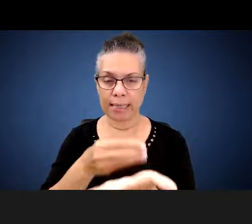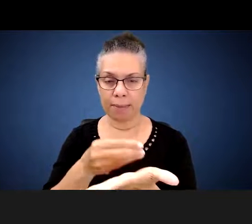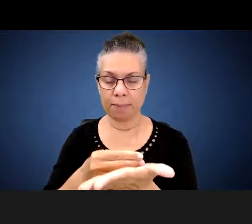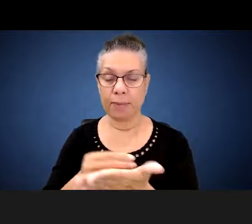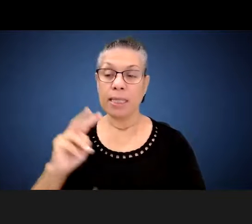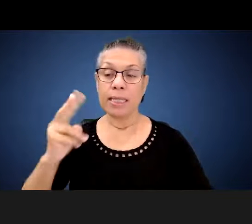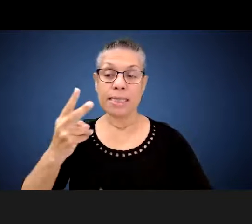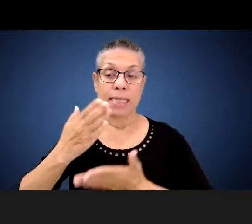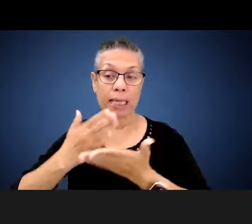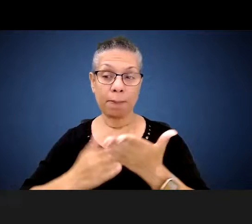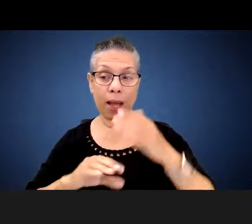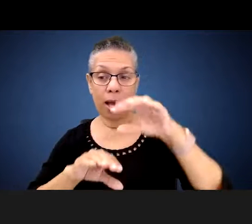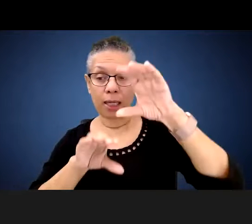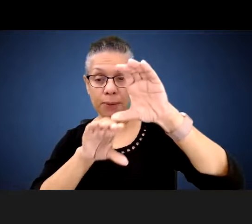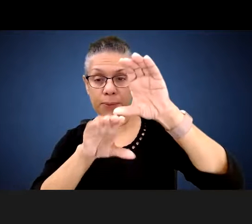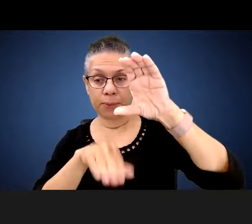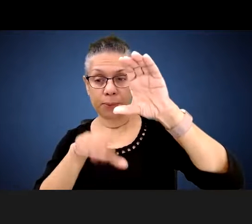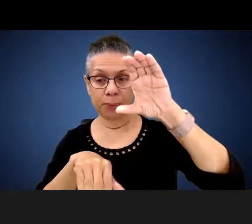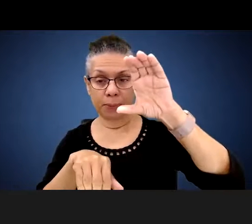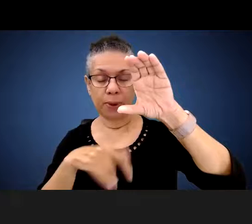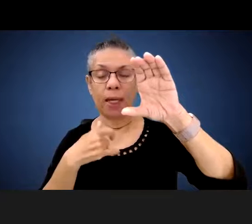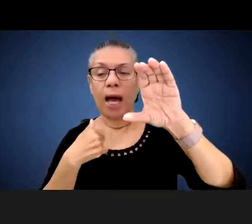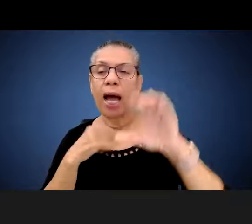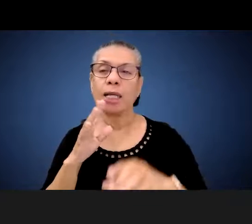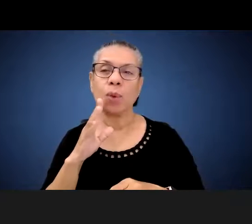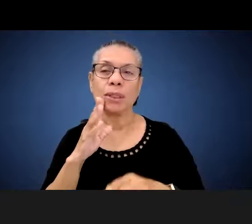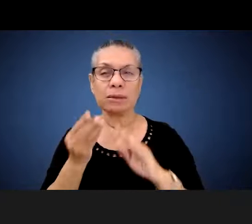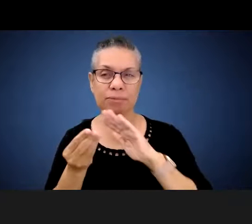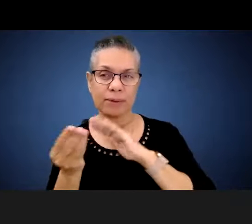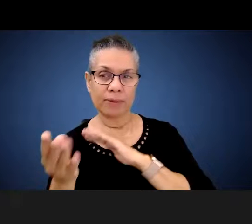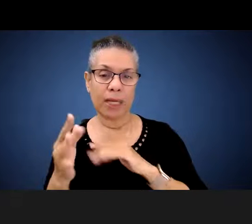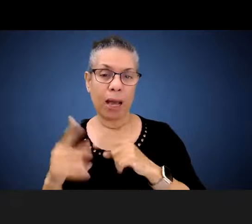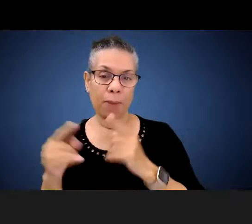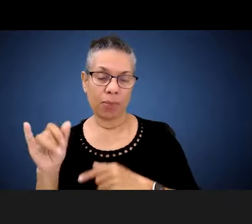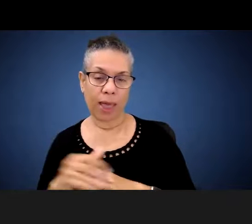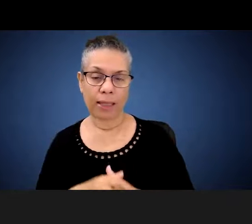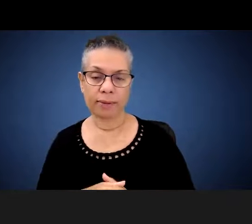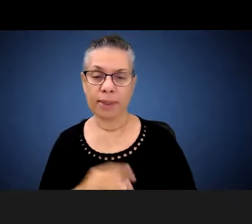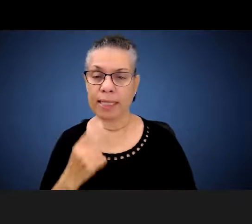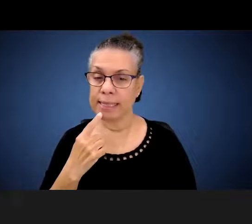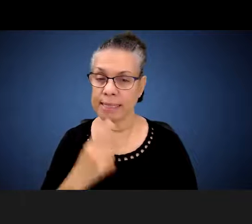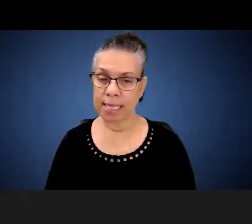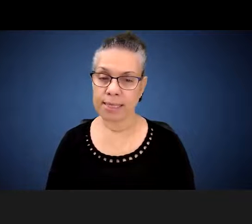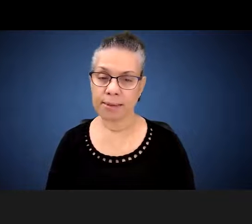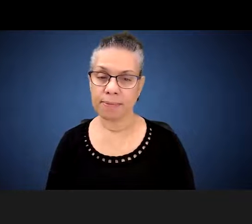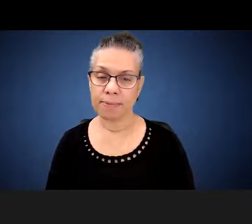this definition is the part that I alluded to before that says